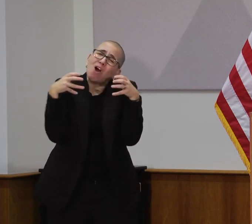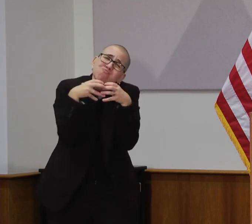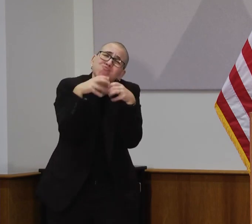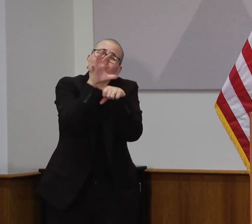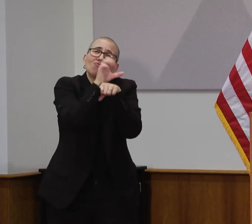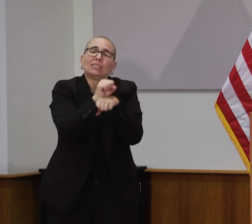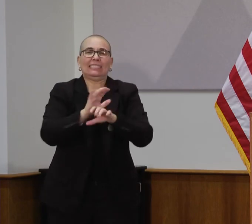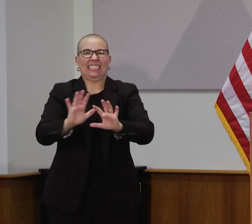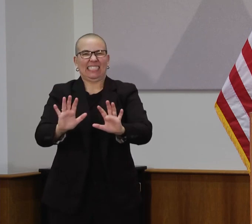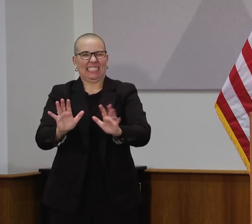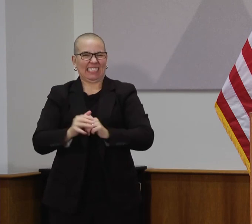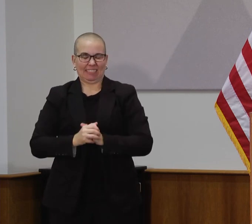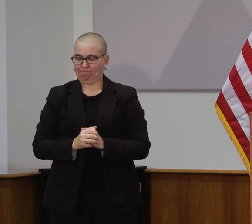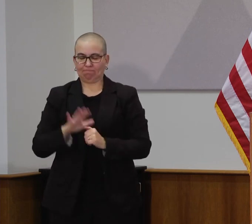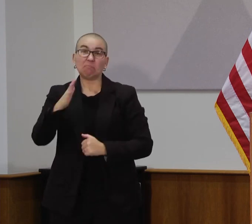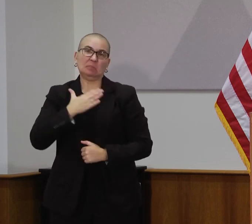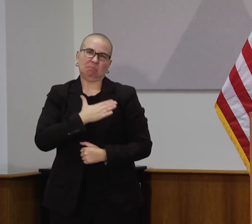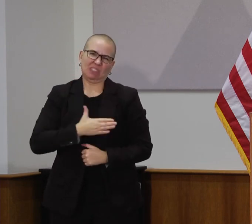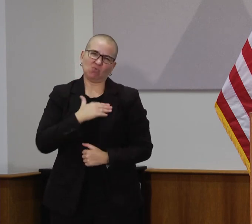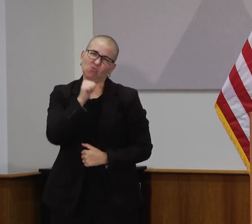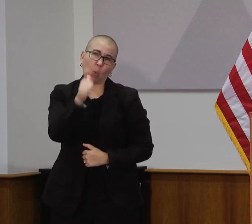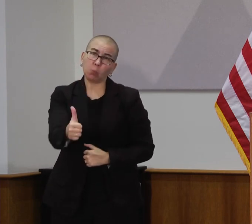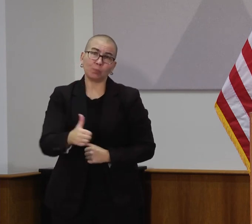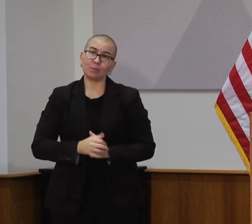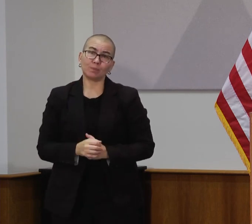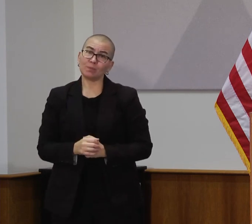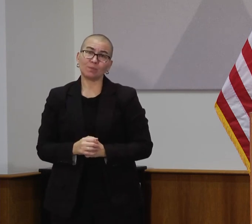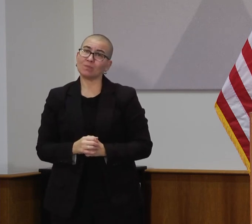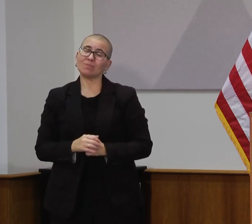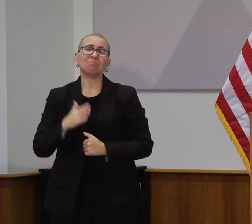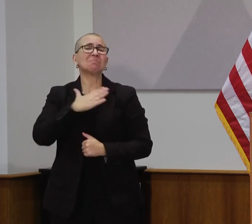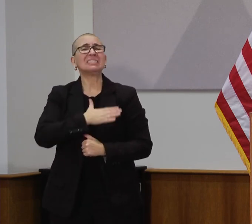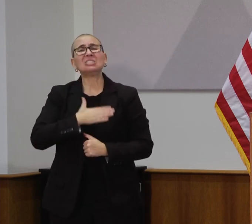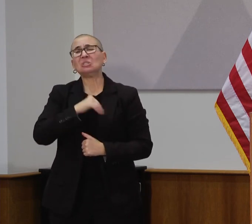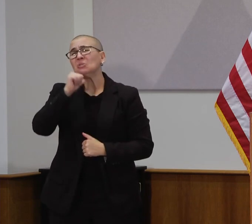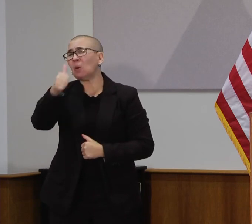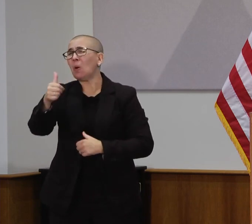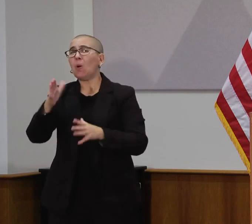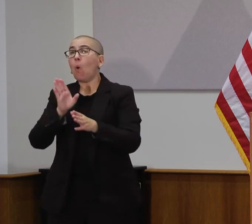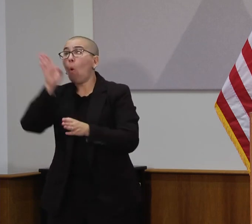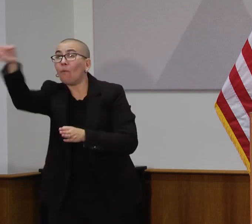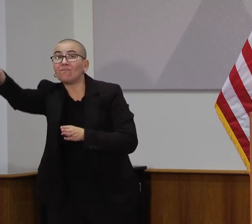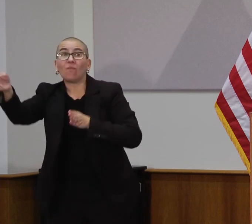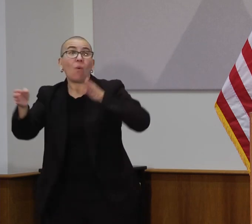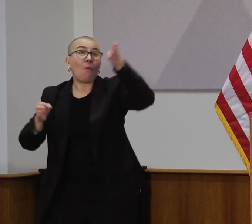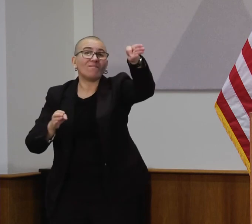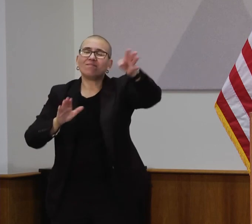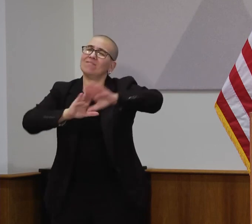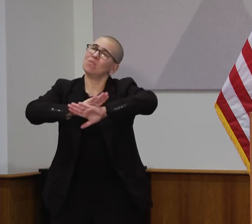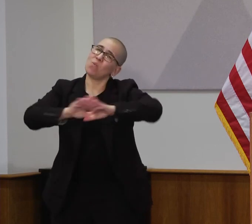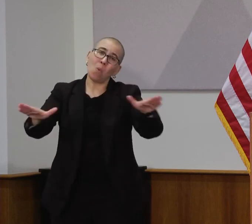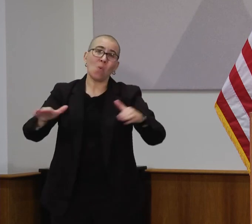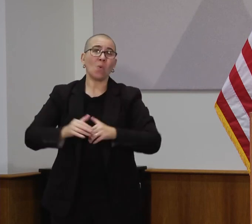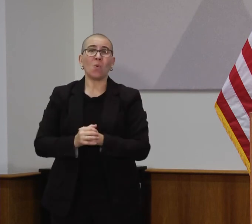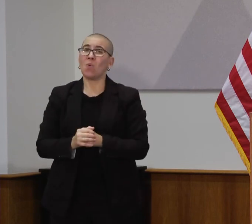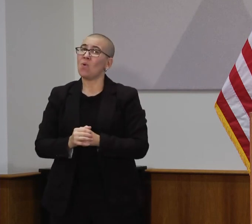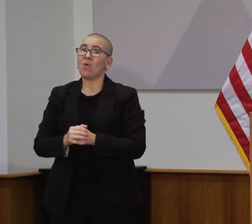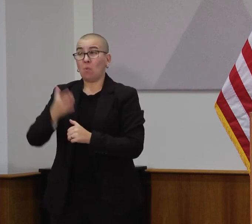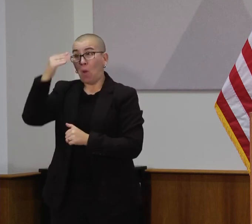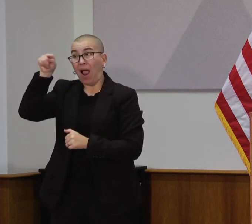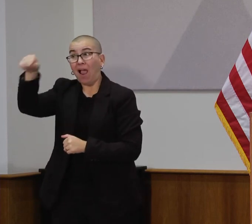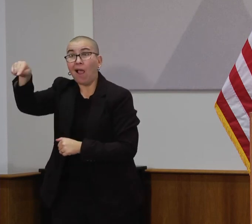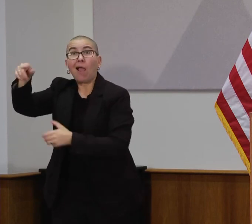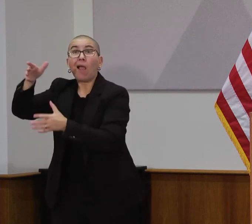and, frankly, not gather with other households, especially if those households include people in a high-risk category for severe